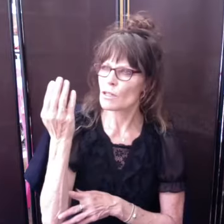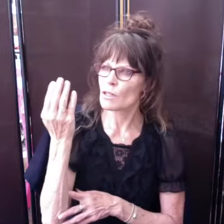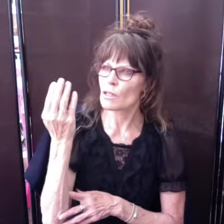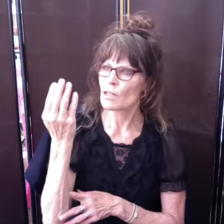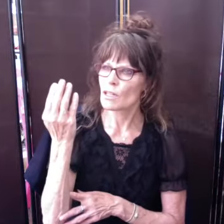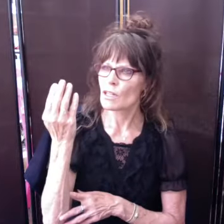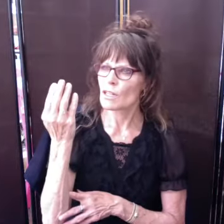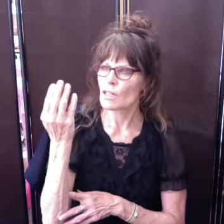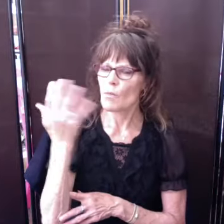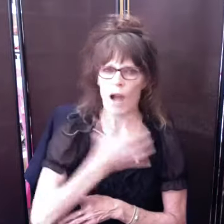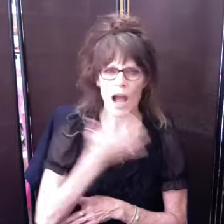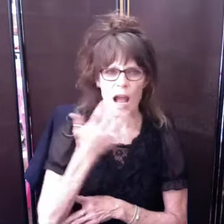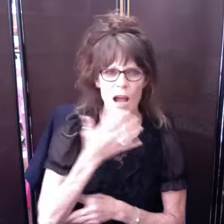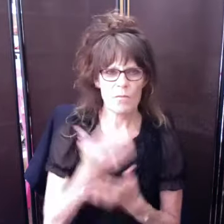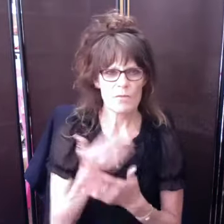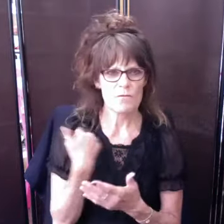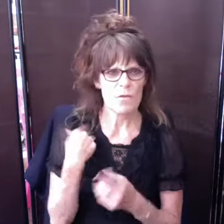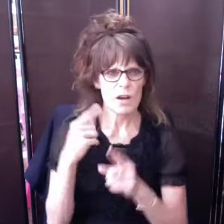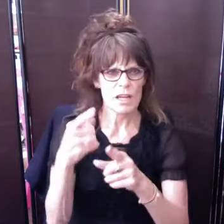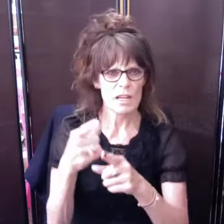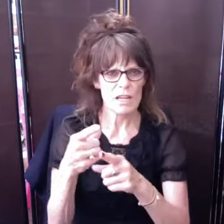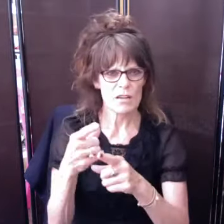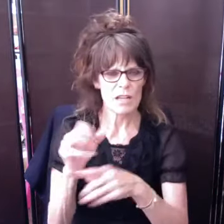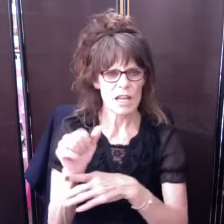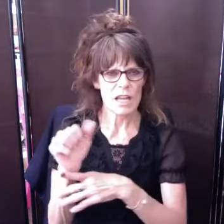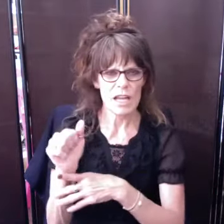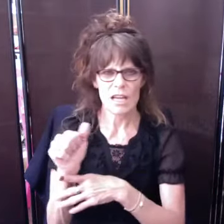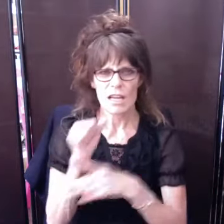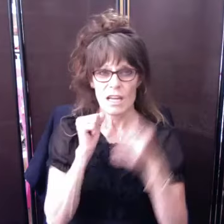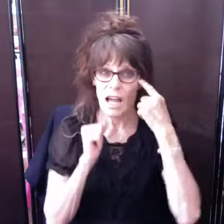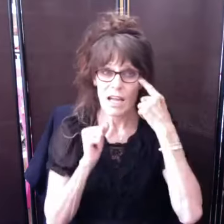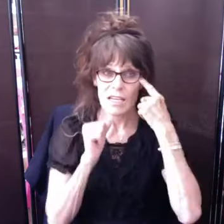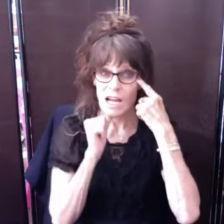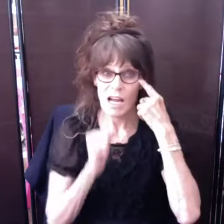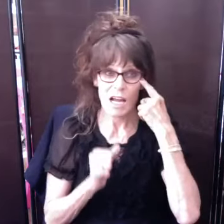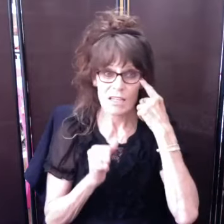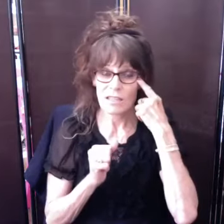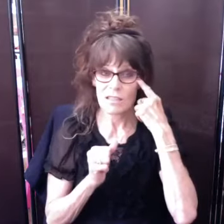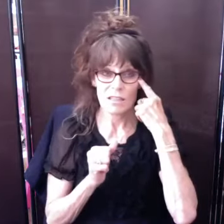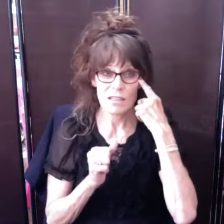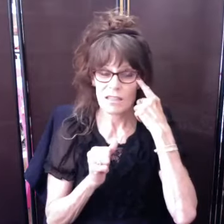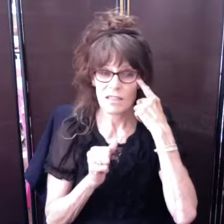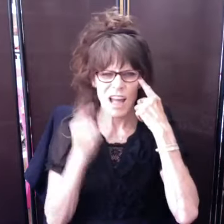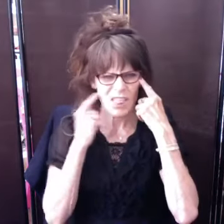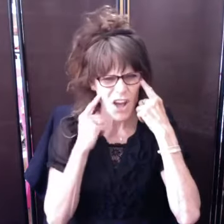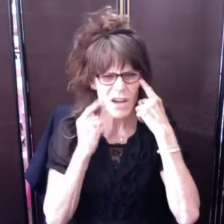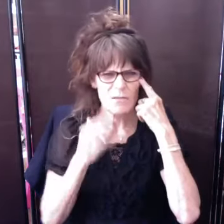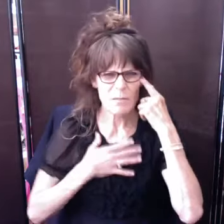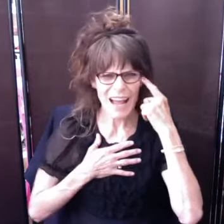got for me before I came to AA. I hadn't knocked my eyeball out the corner of that coffee table like I originally thought. I just split my head